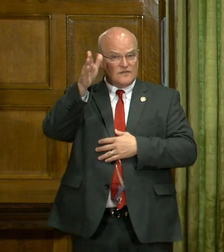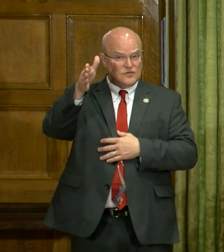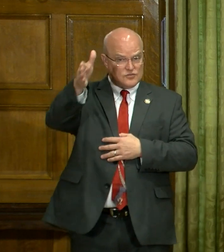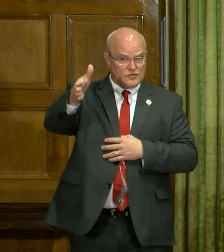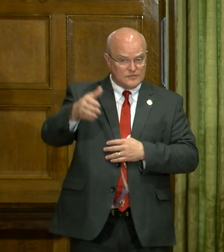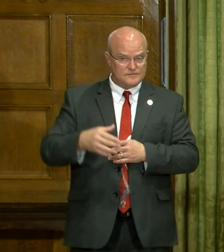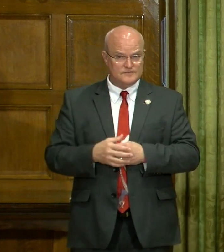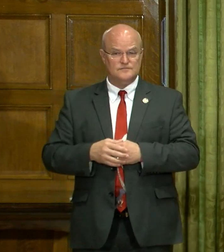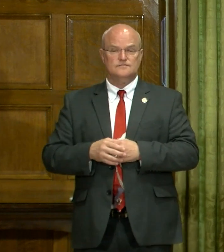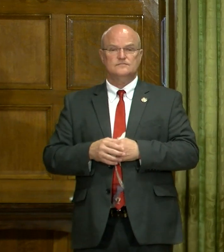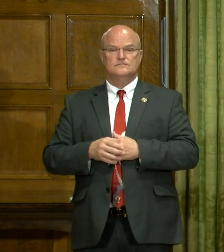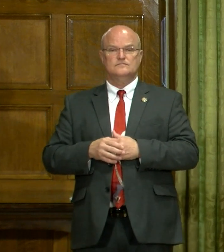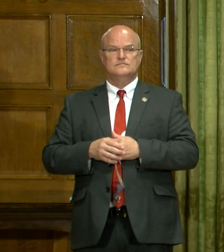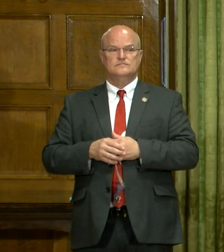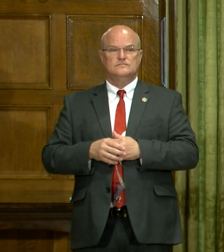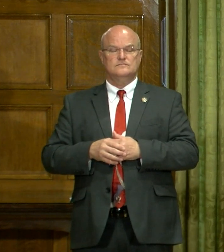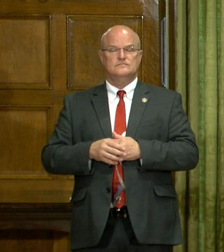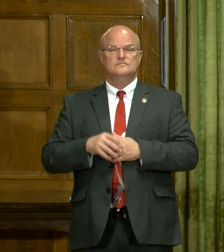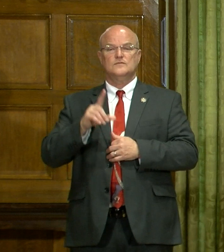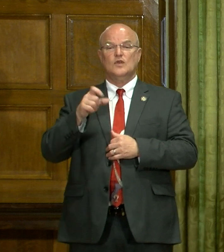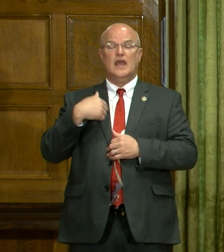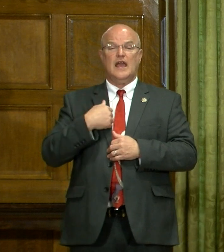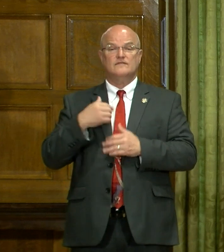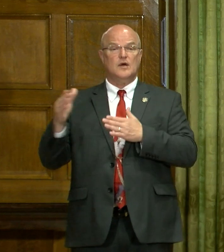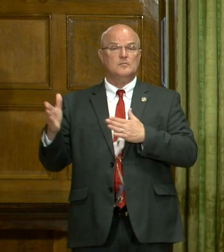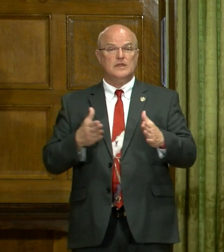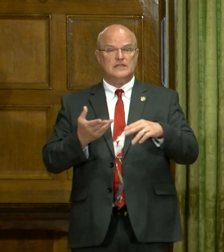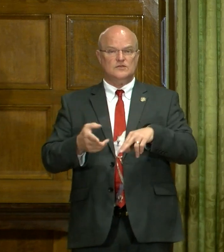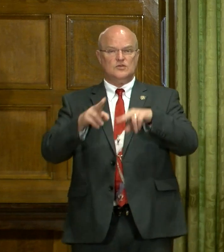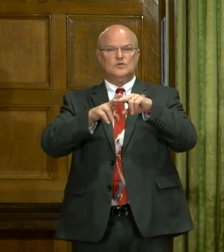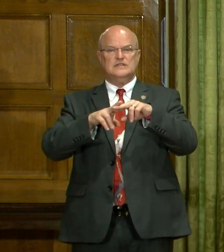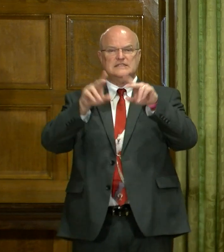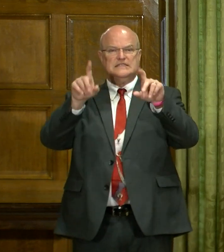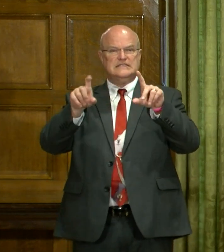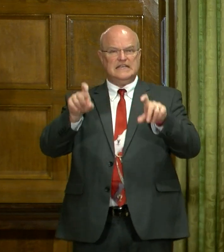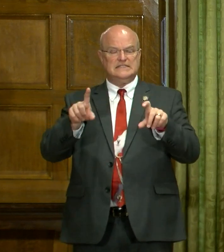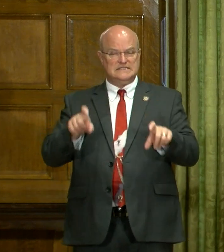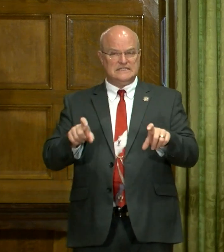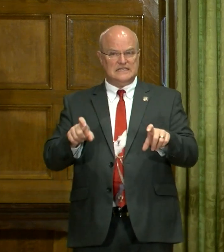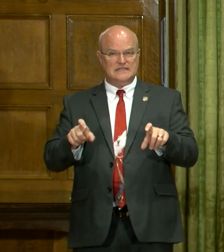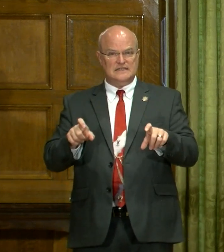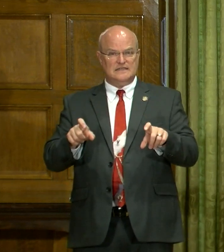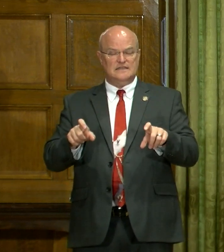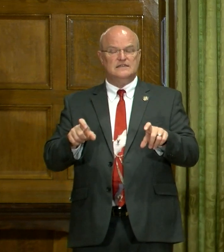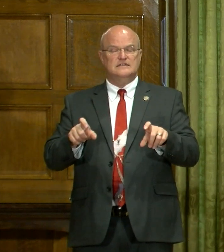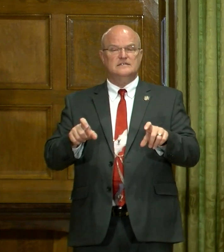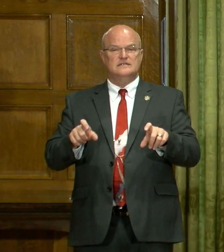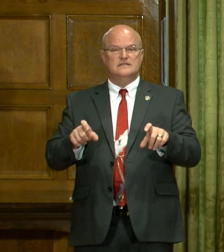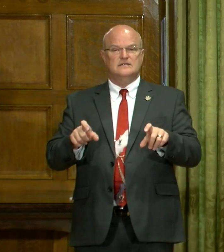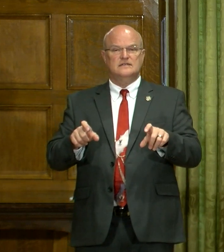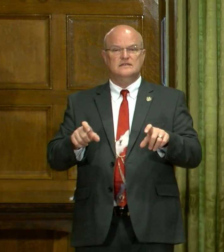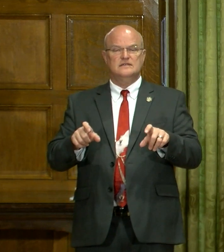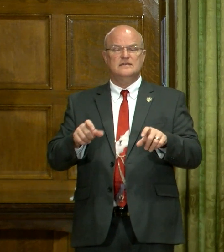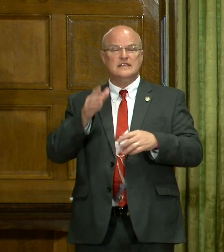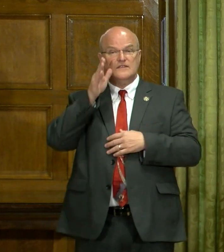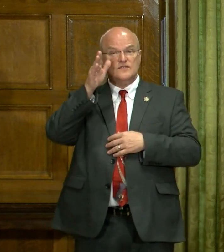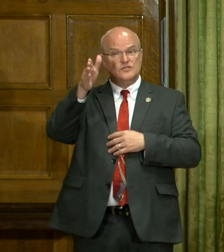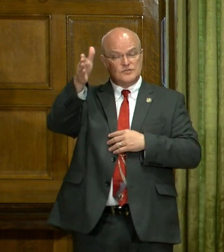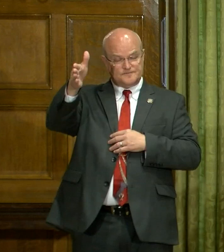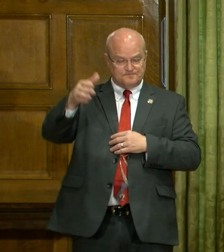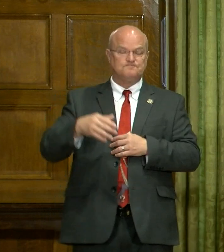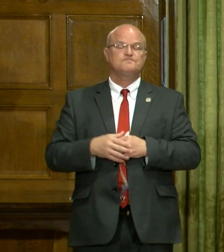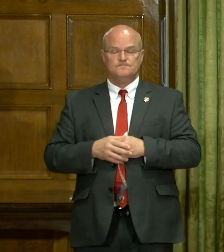future? Okay, the question is, do we have plans to increase the number of the testing